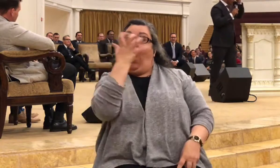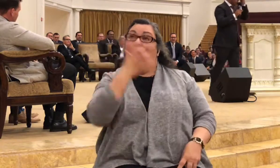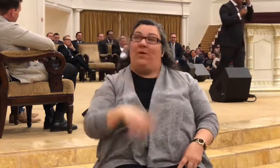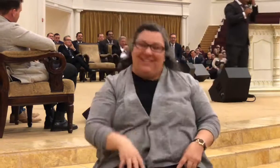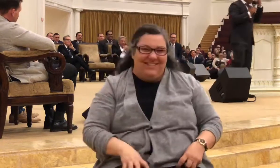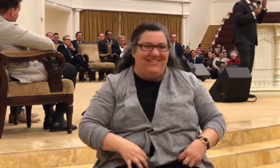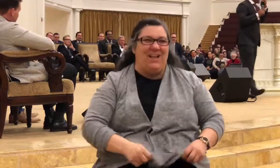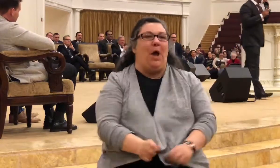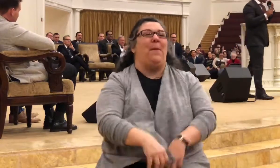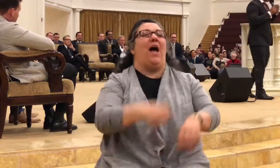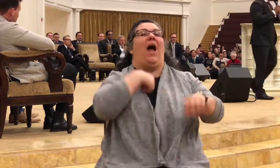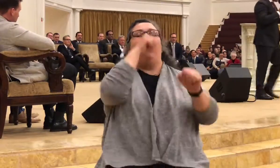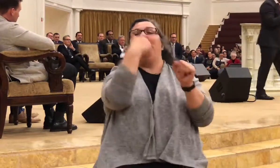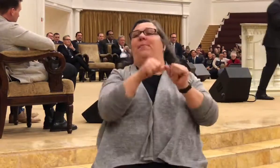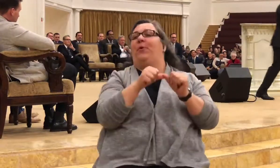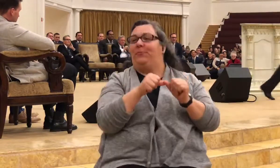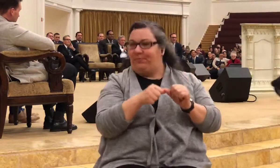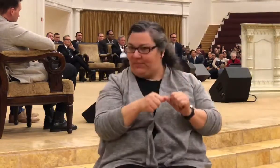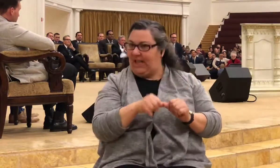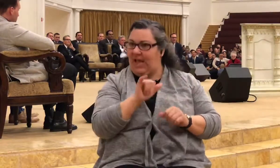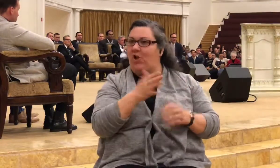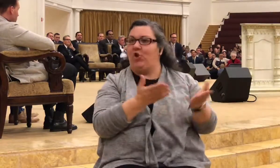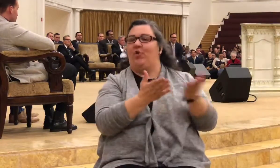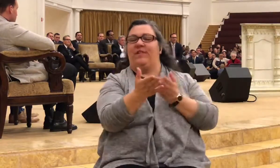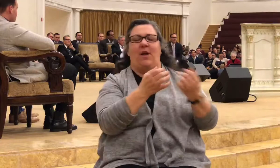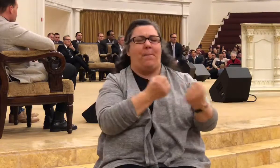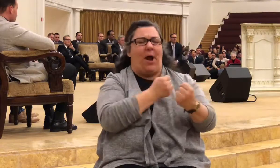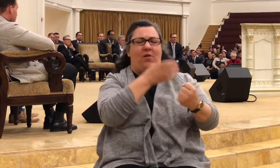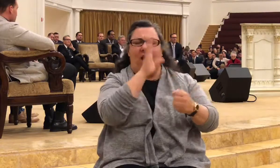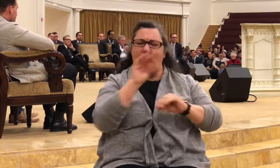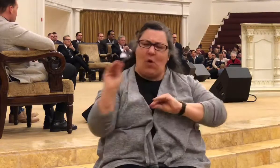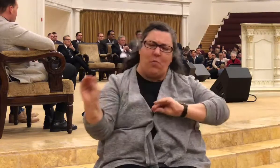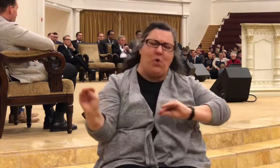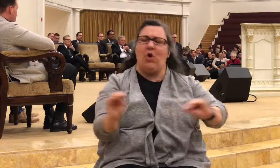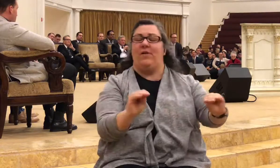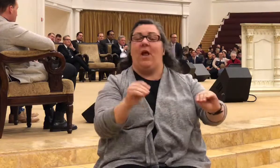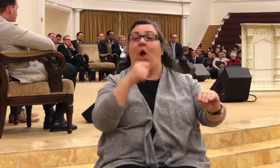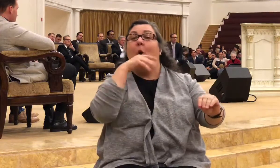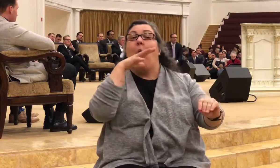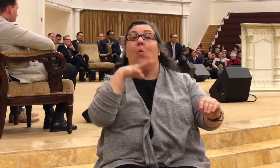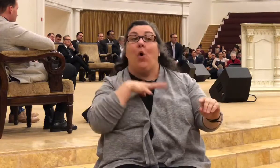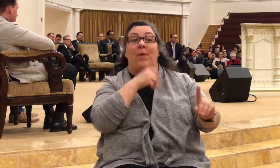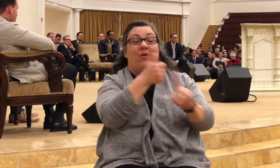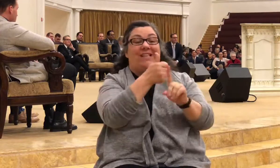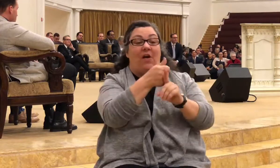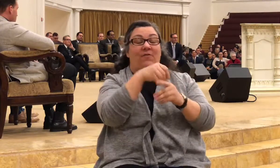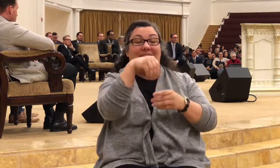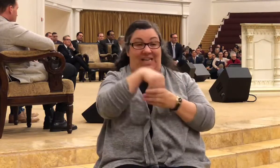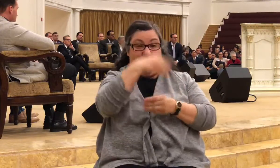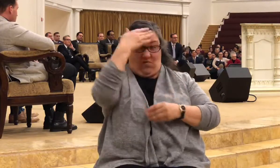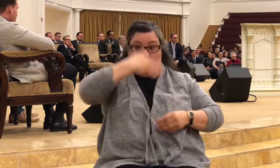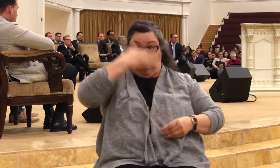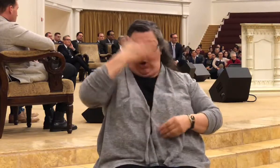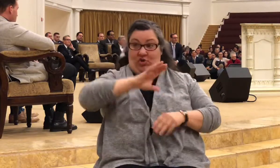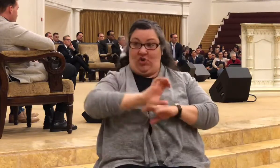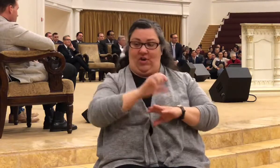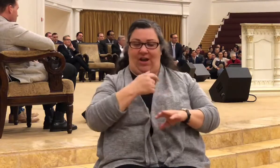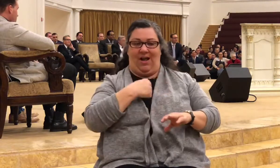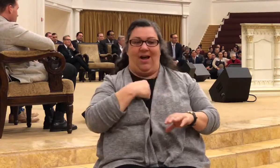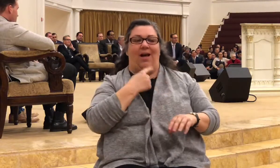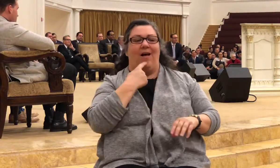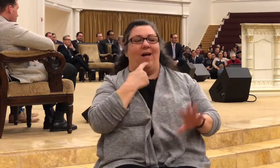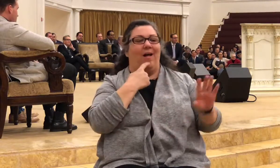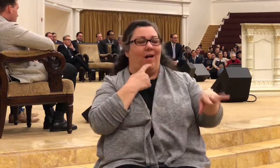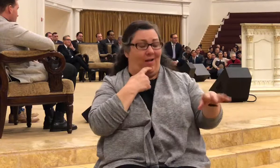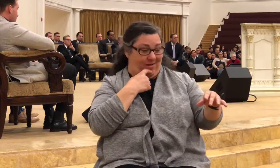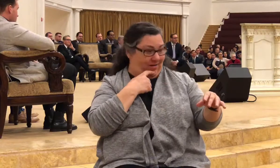sudden I was there in the service, the anointing of God, the power of God was moving, and that young lady was in the front. And I remember I said, I'm going to use you for a moment.